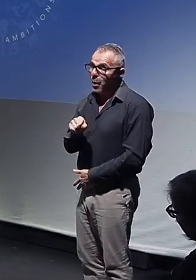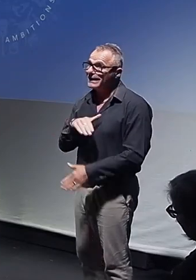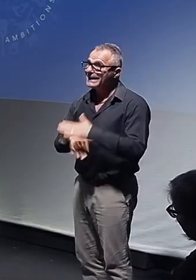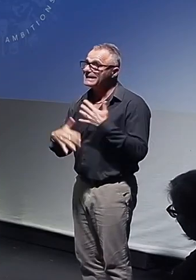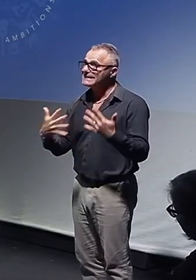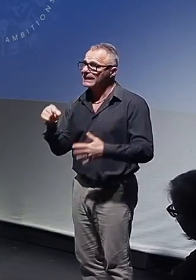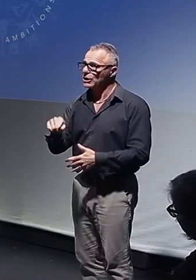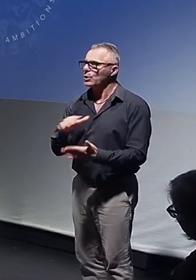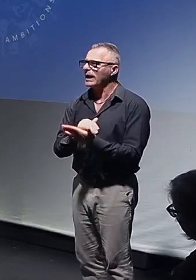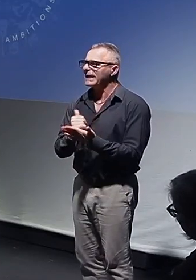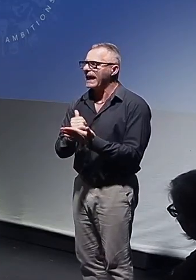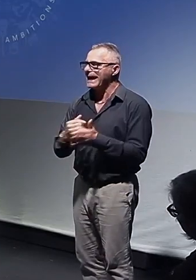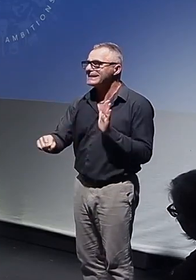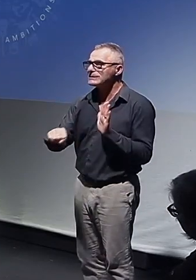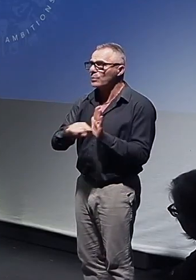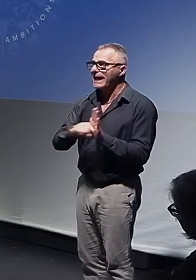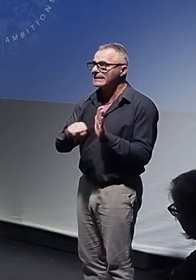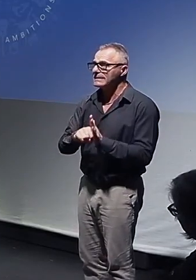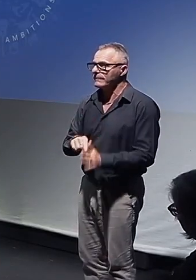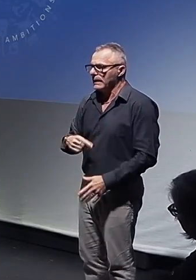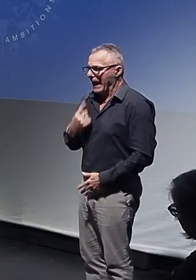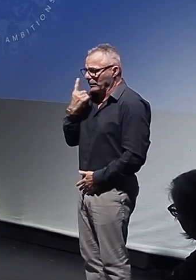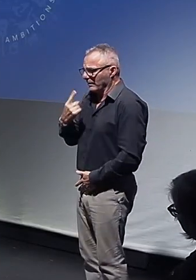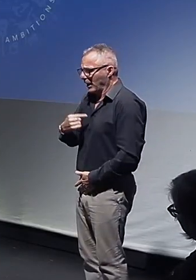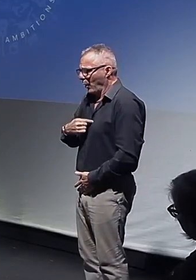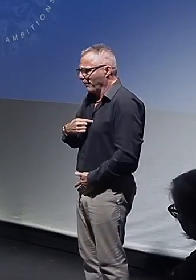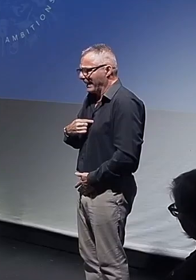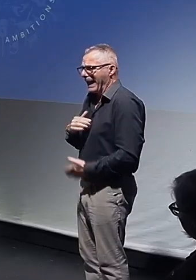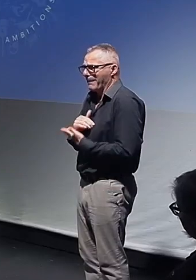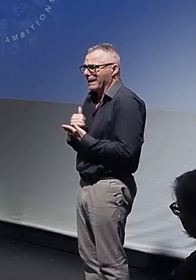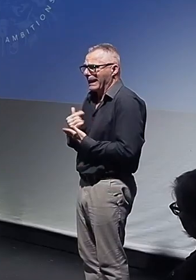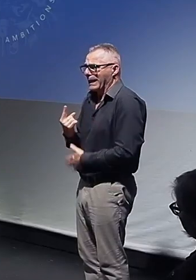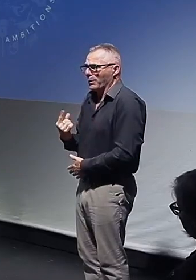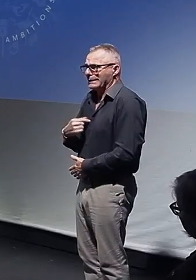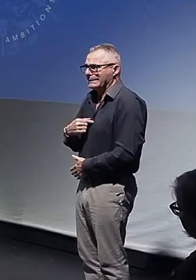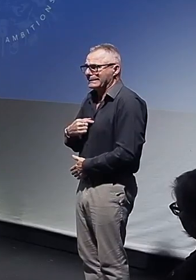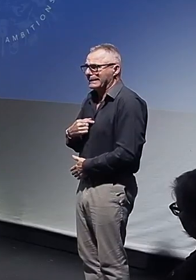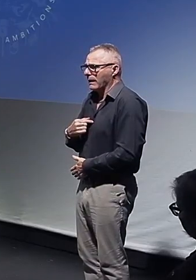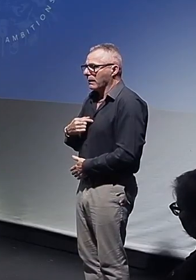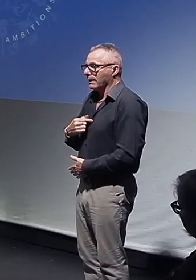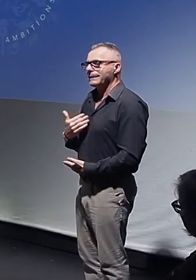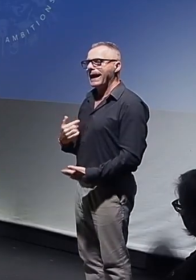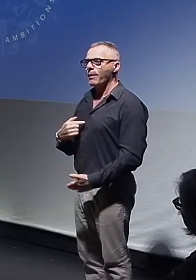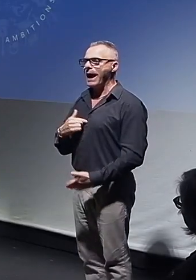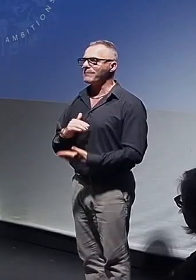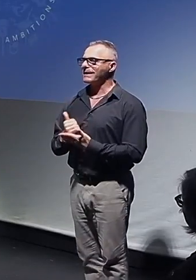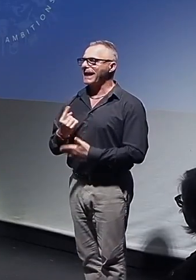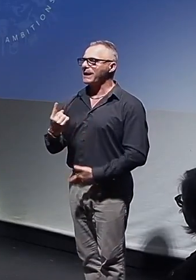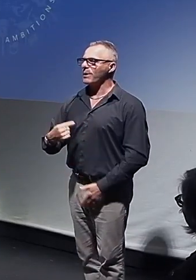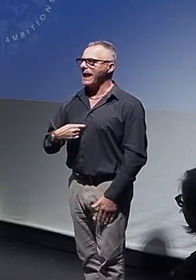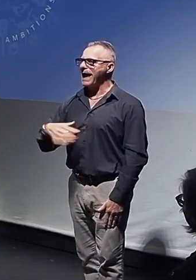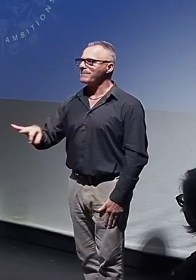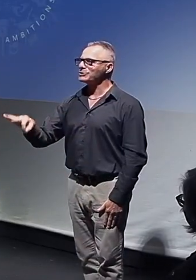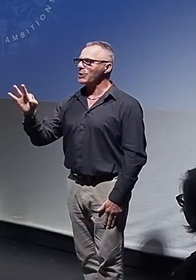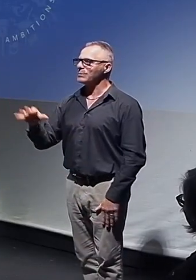and it's so negative, and you're like, oh my God, I'm going to be the gay one. And now I'm like, I'm the gay one. I'm the chosen 1